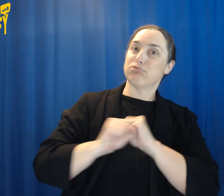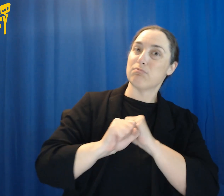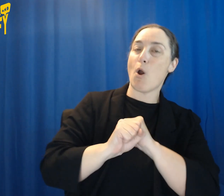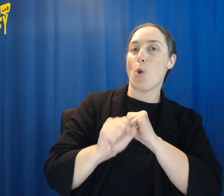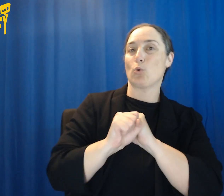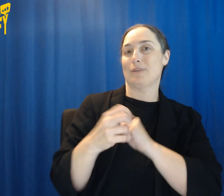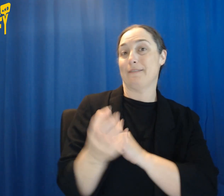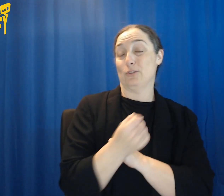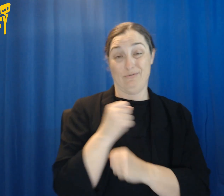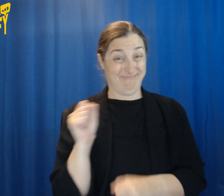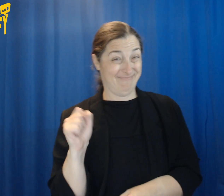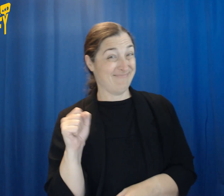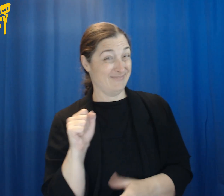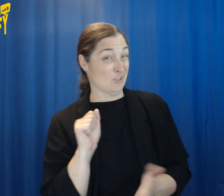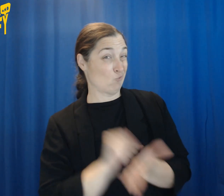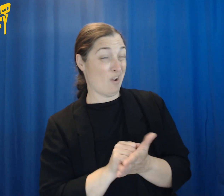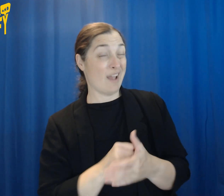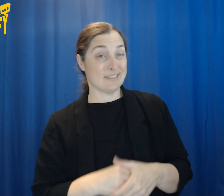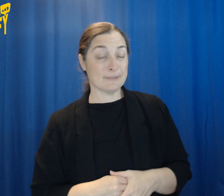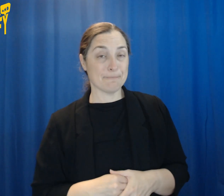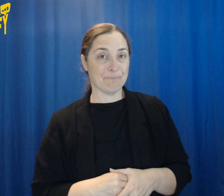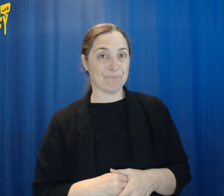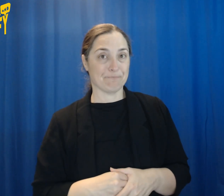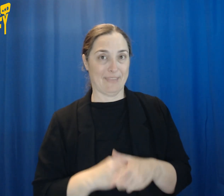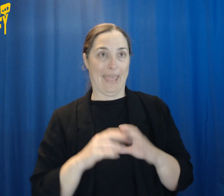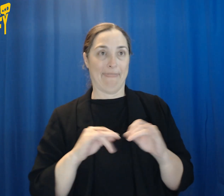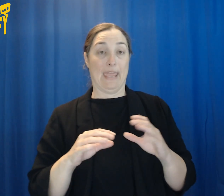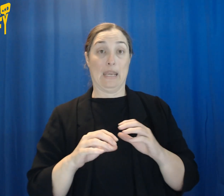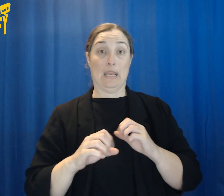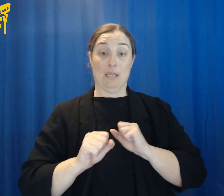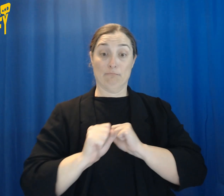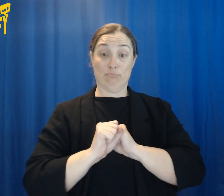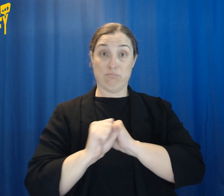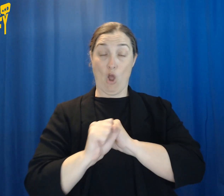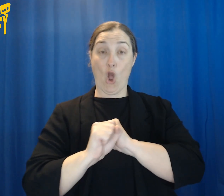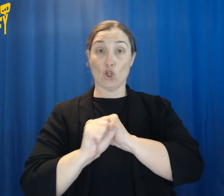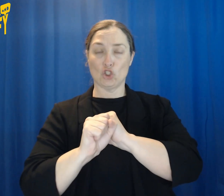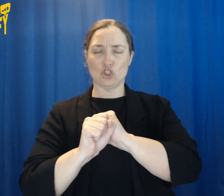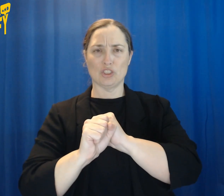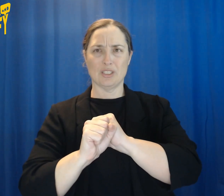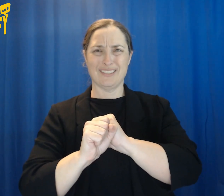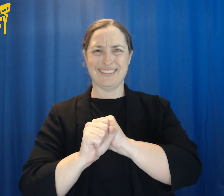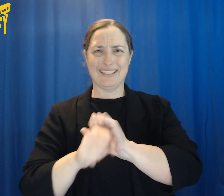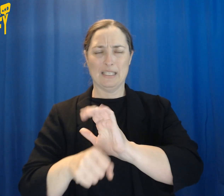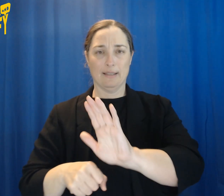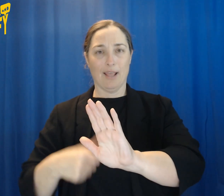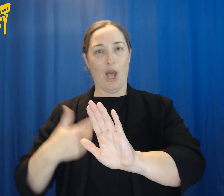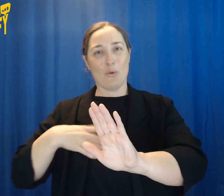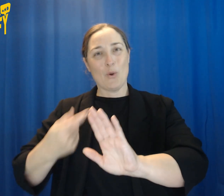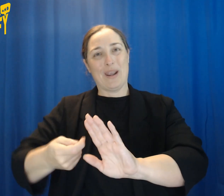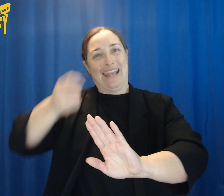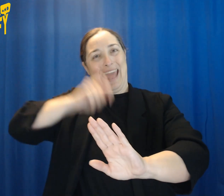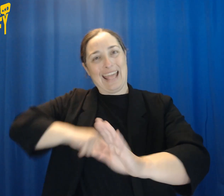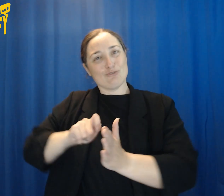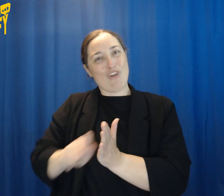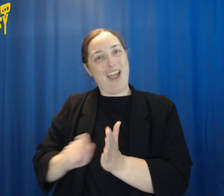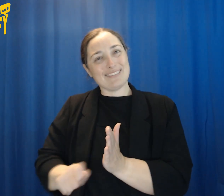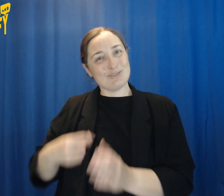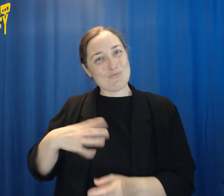Yeah. And then it's like, well, at what point do you stop promotion and then start on the next thing? Do you know what I mean? Because there's only